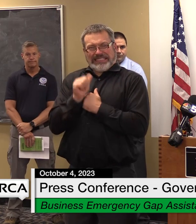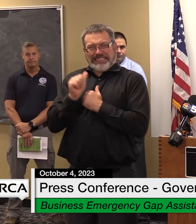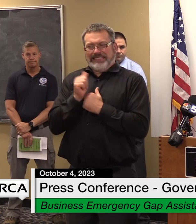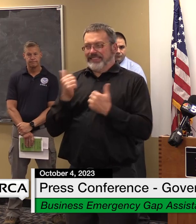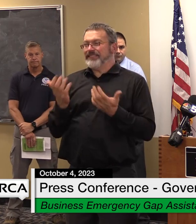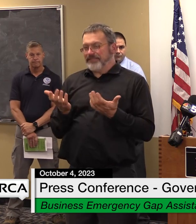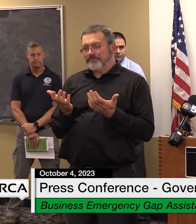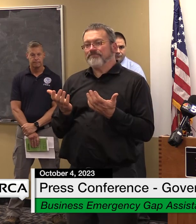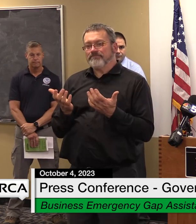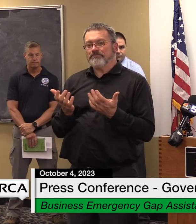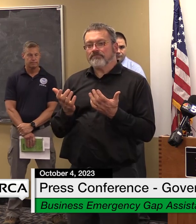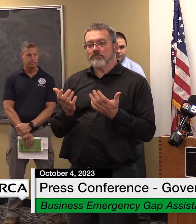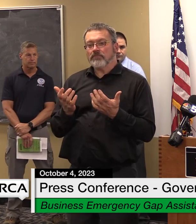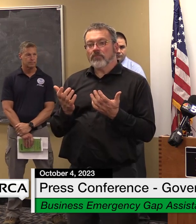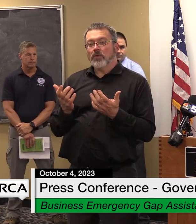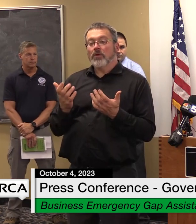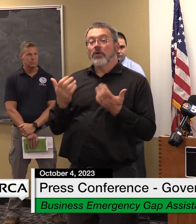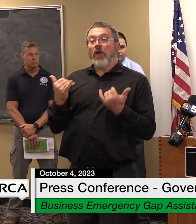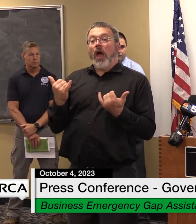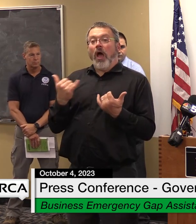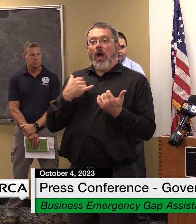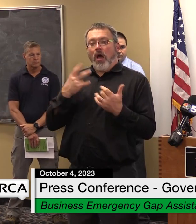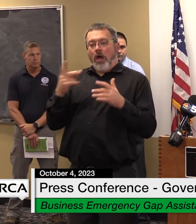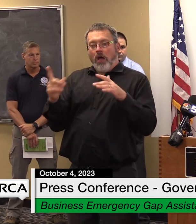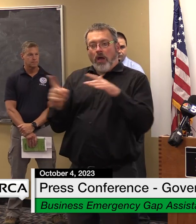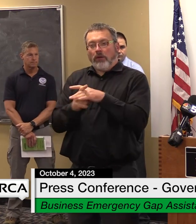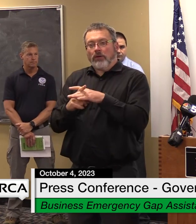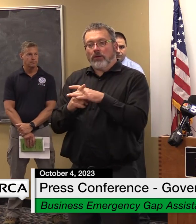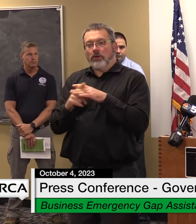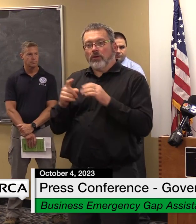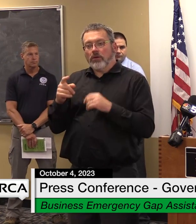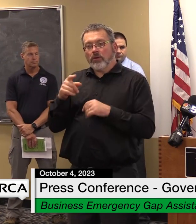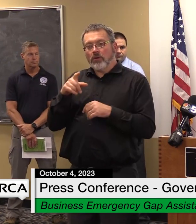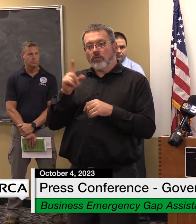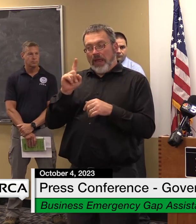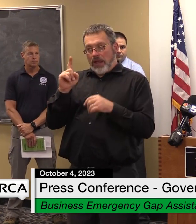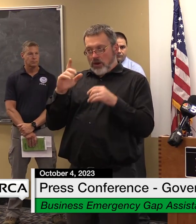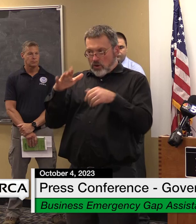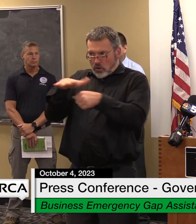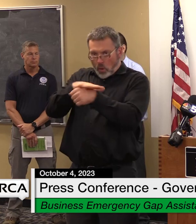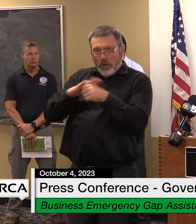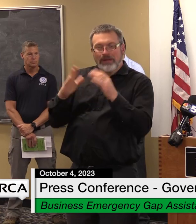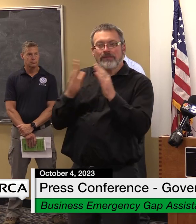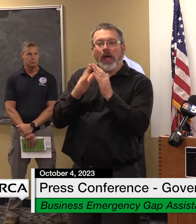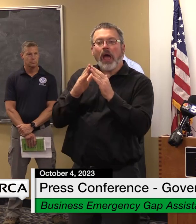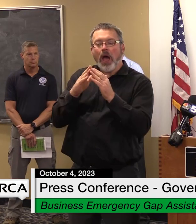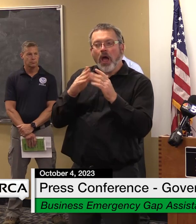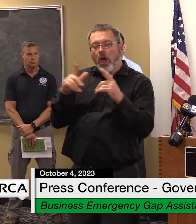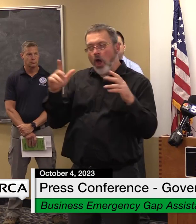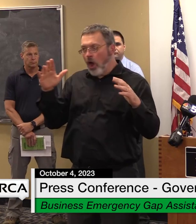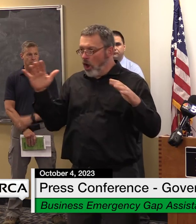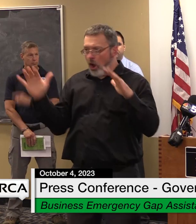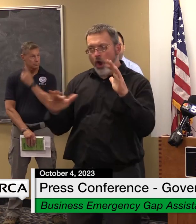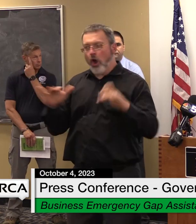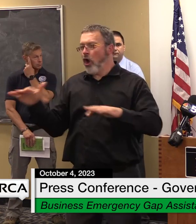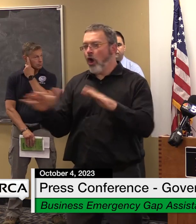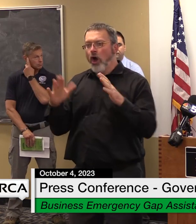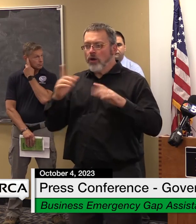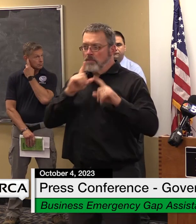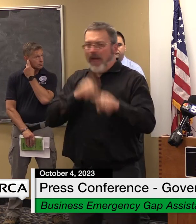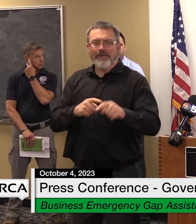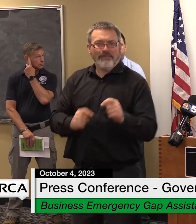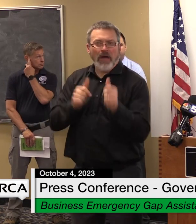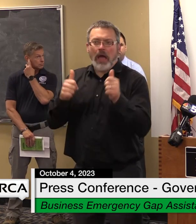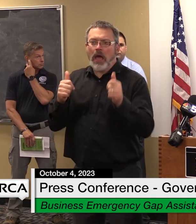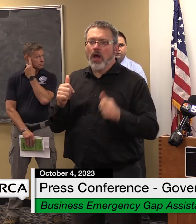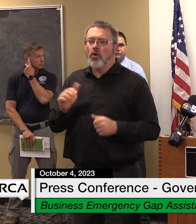start by recognizing the outstanding work that local municipalities did to remove debris. It was their crews that did